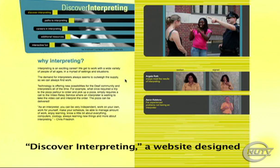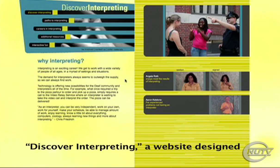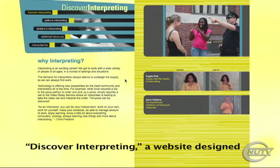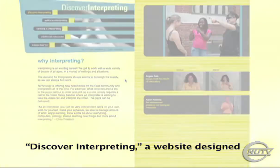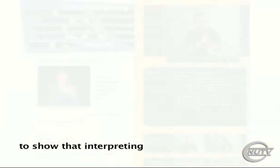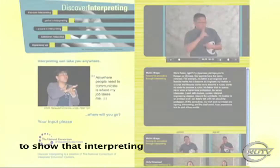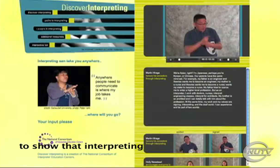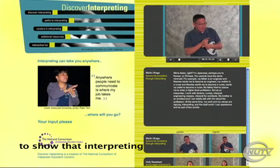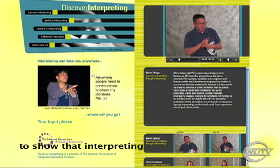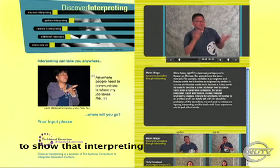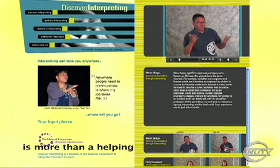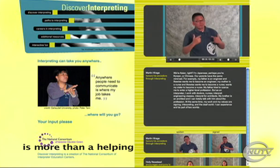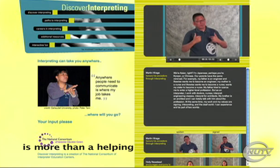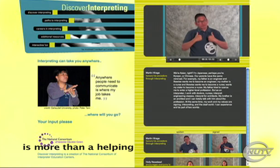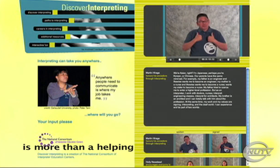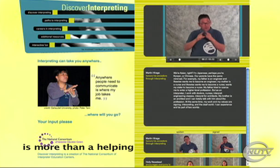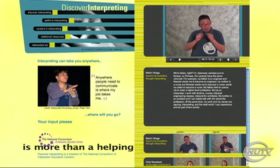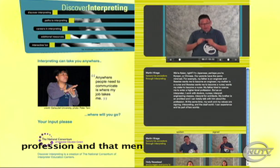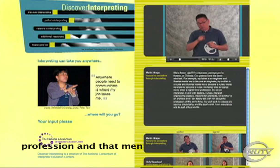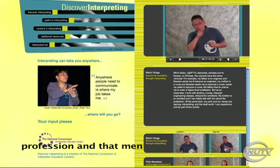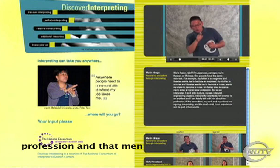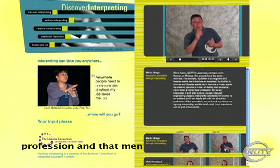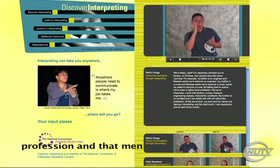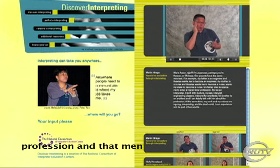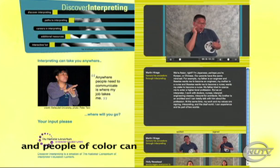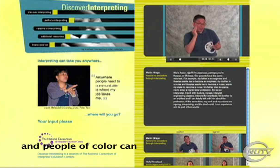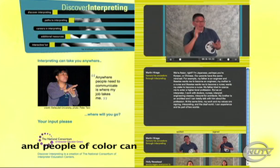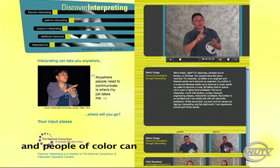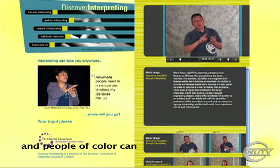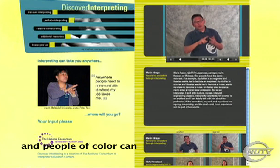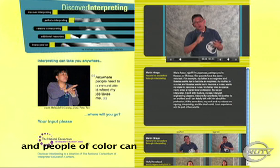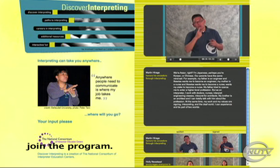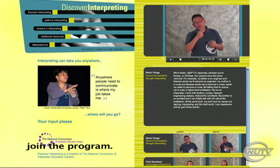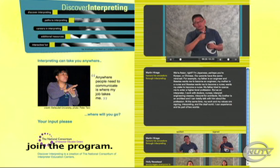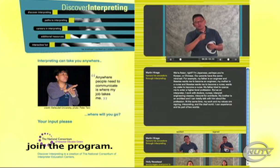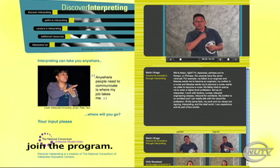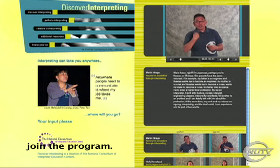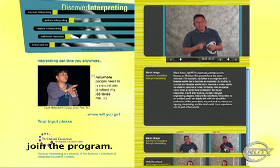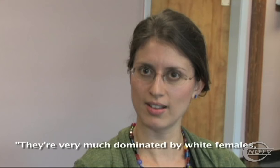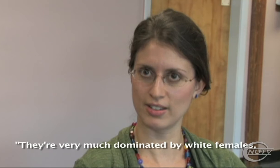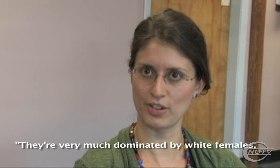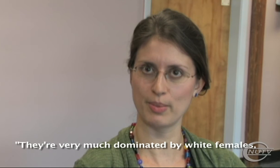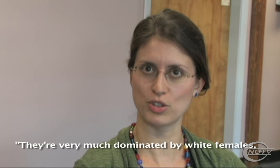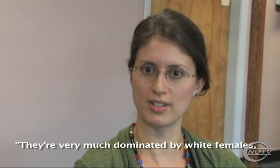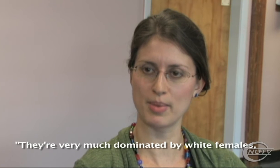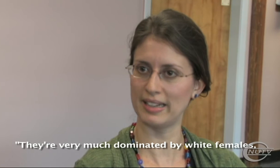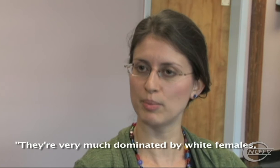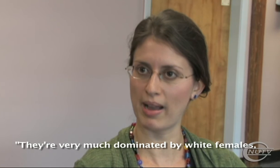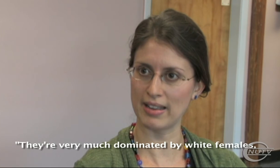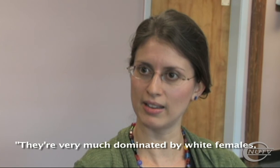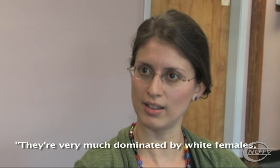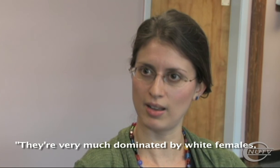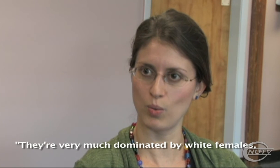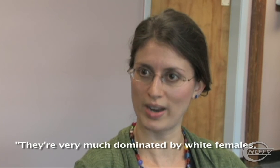a website designed to show that interpreting is more than a helping profession and that men and people of color can join the program. They're very much